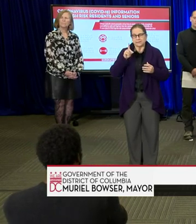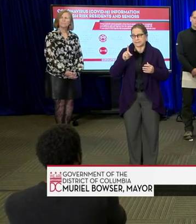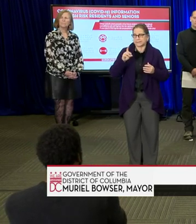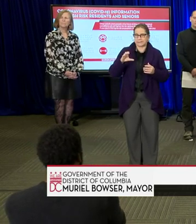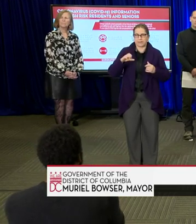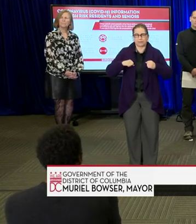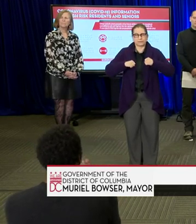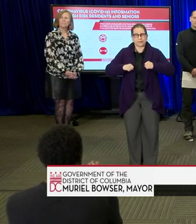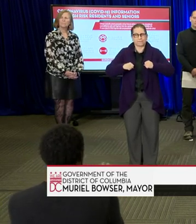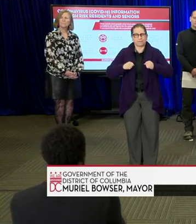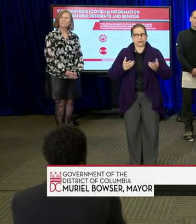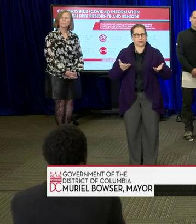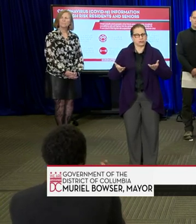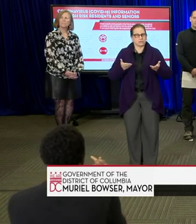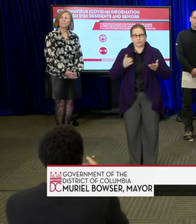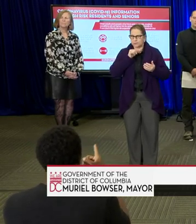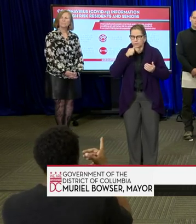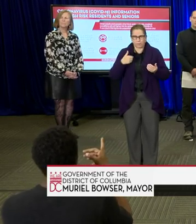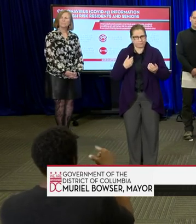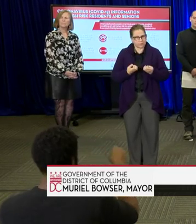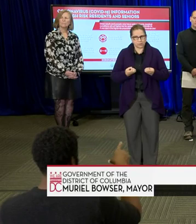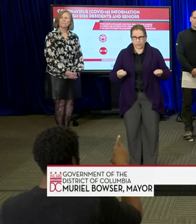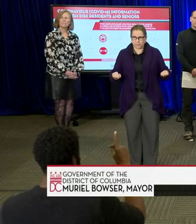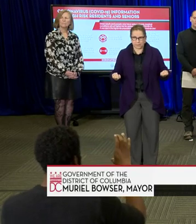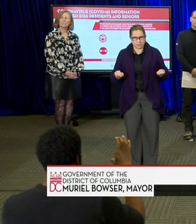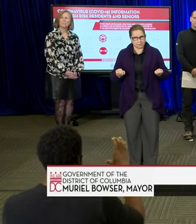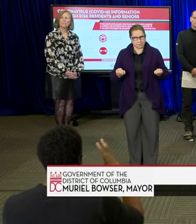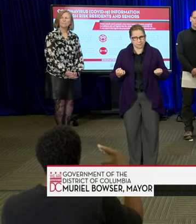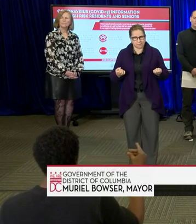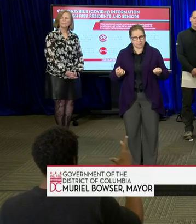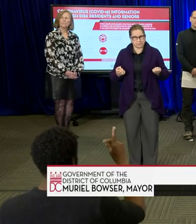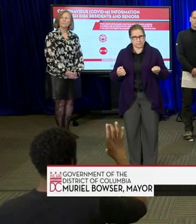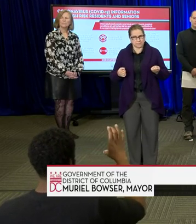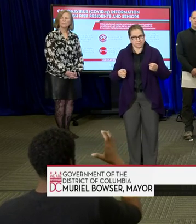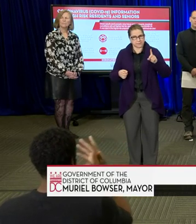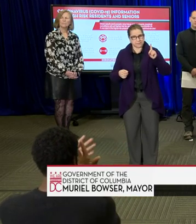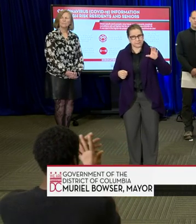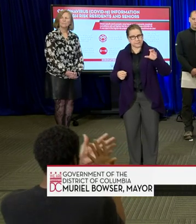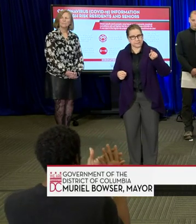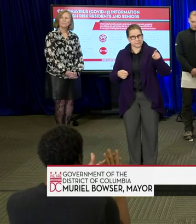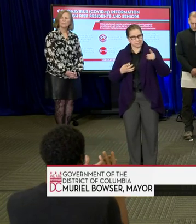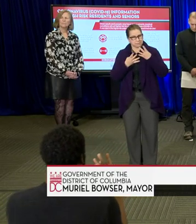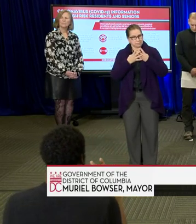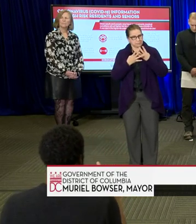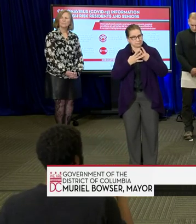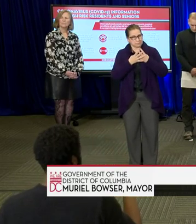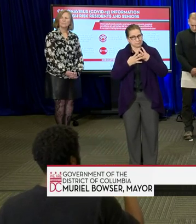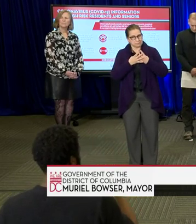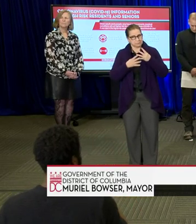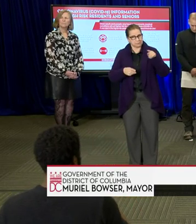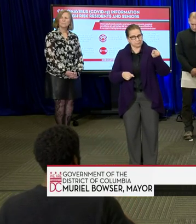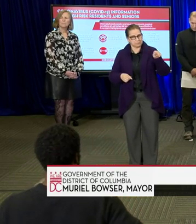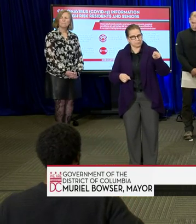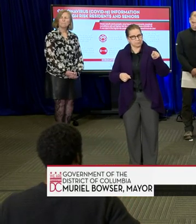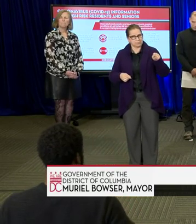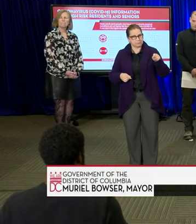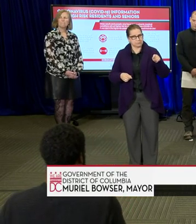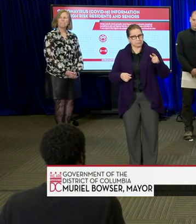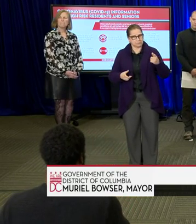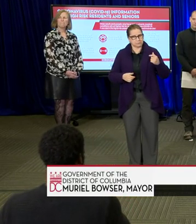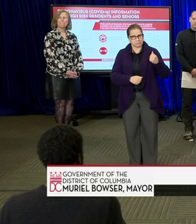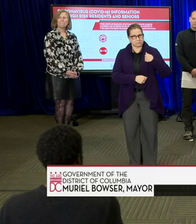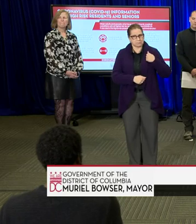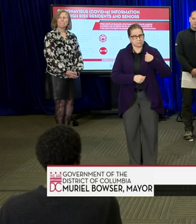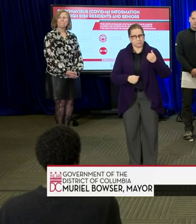city, and similar complaints from the D.C. Department of Corrections, with the correctional officers saying that the only things they